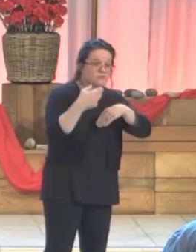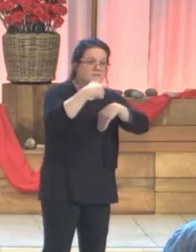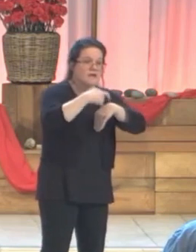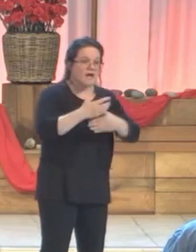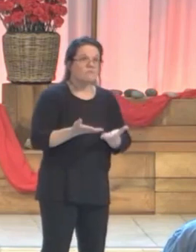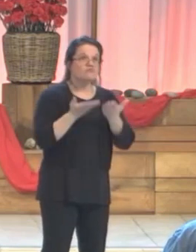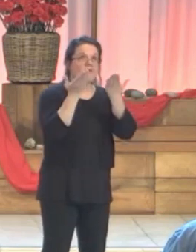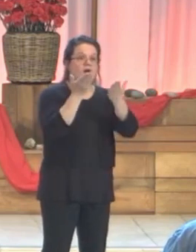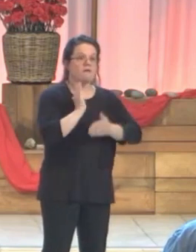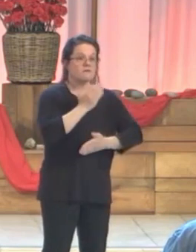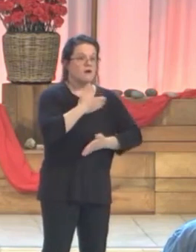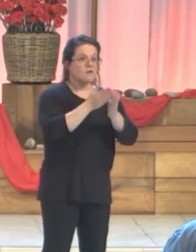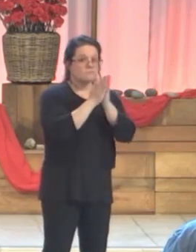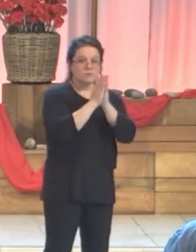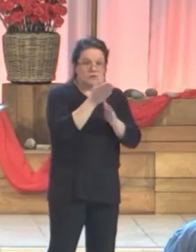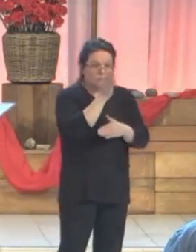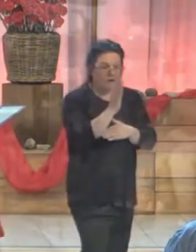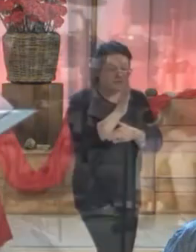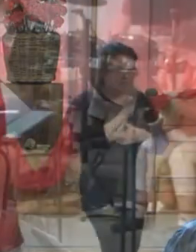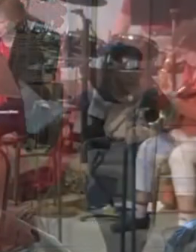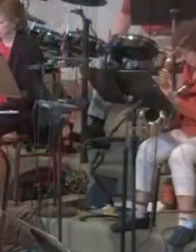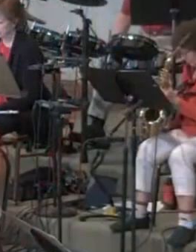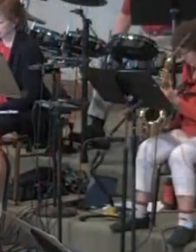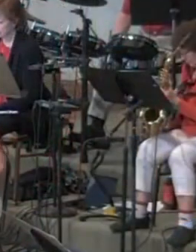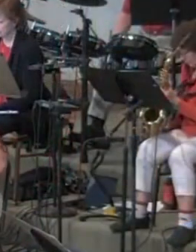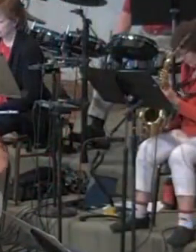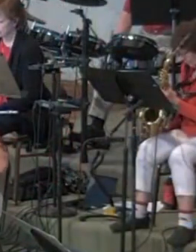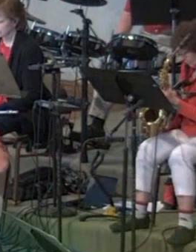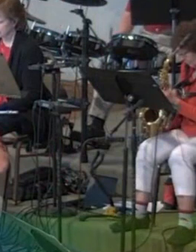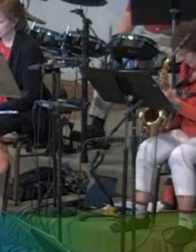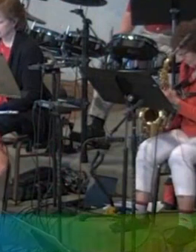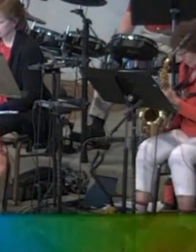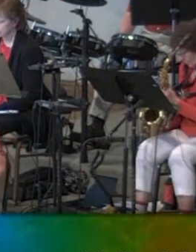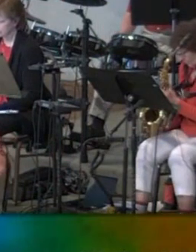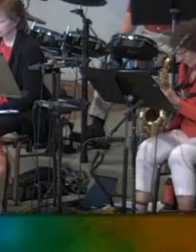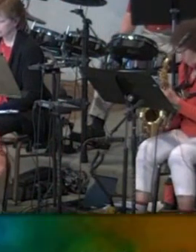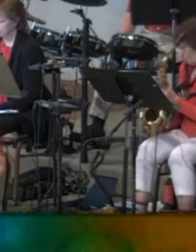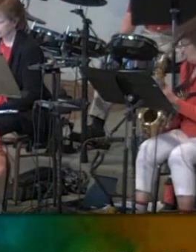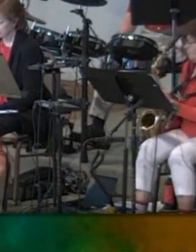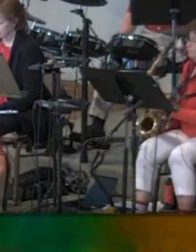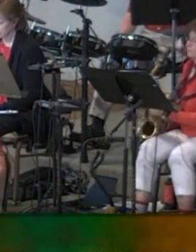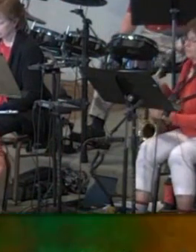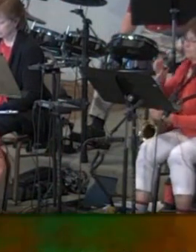offer our prayers to God. If you're lost, you can look, you will find me.